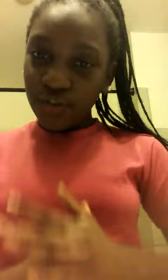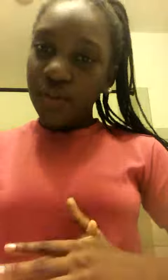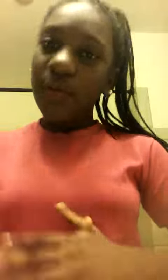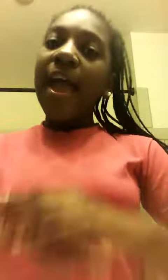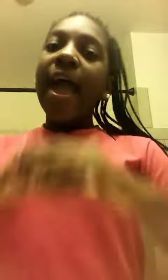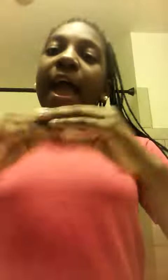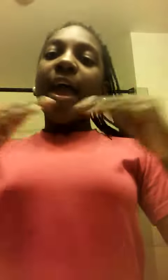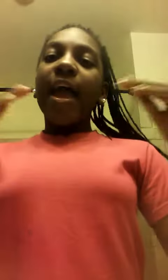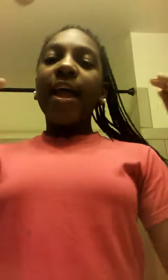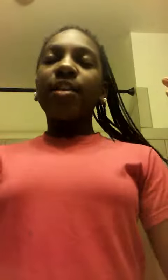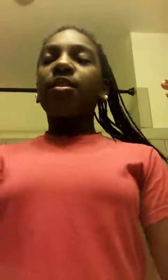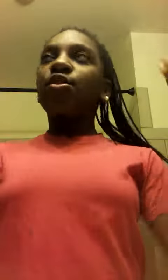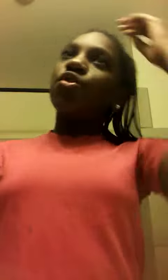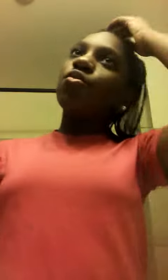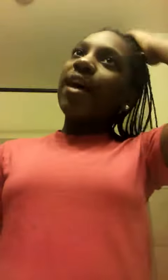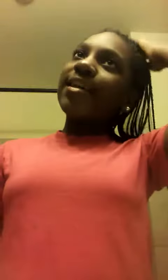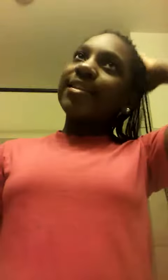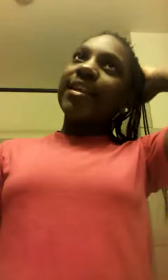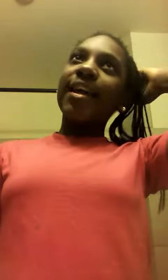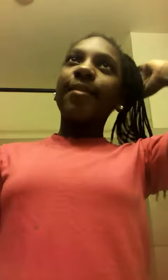to. And you guys can